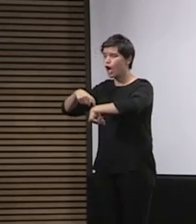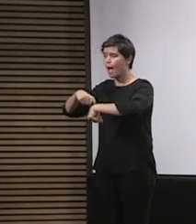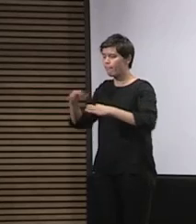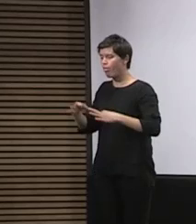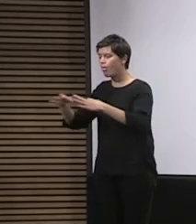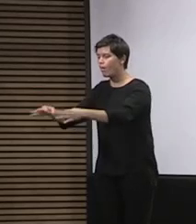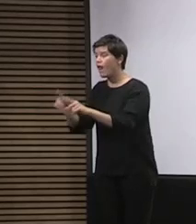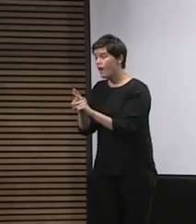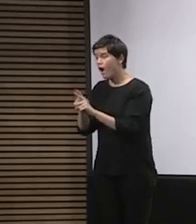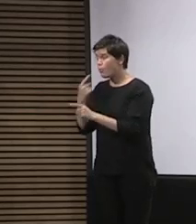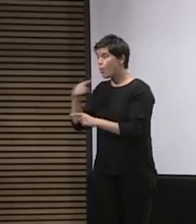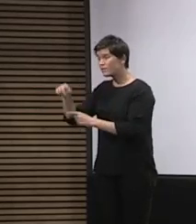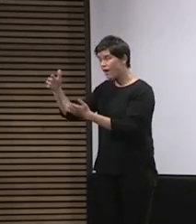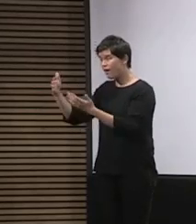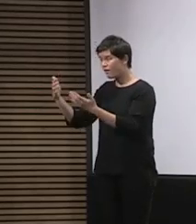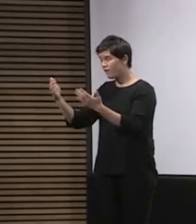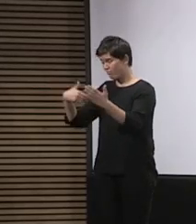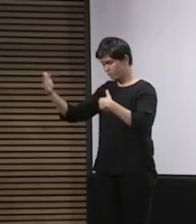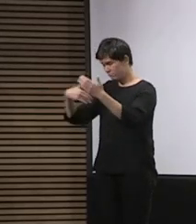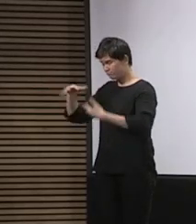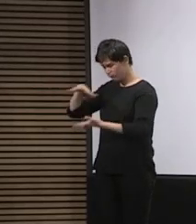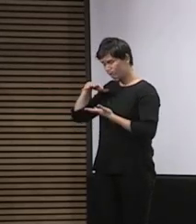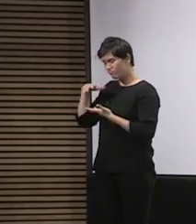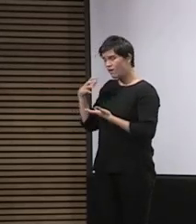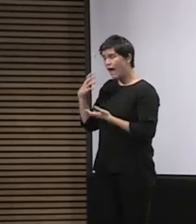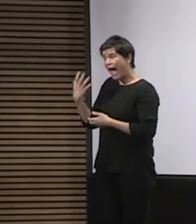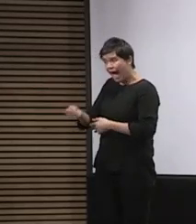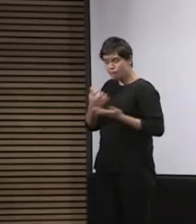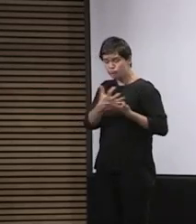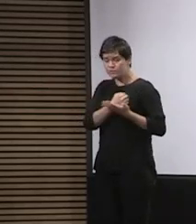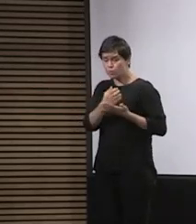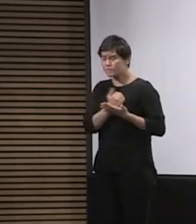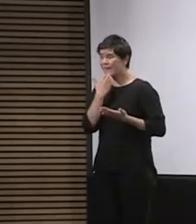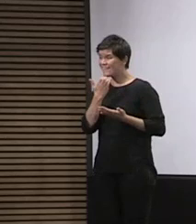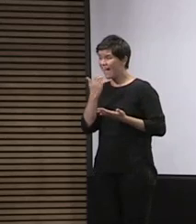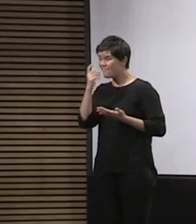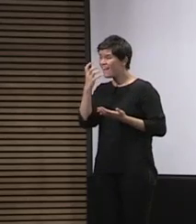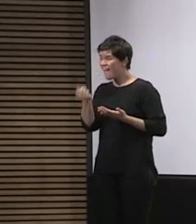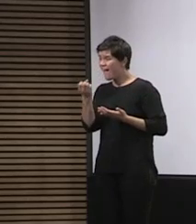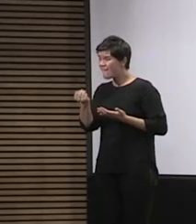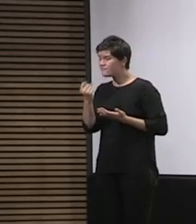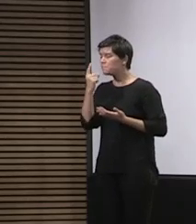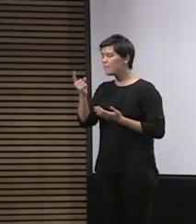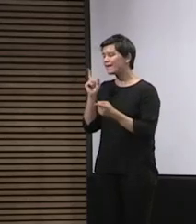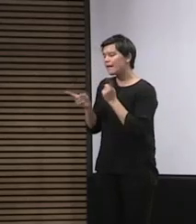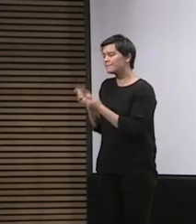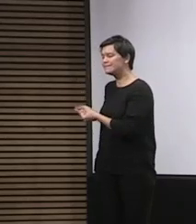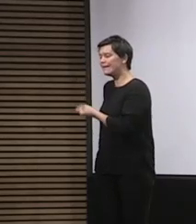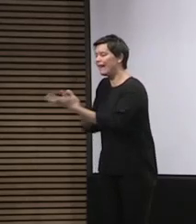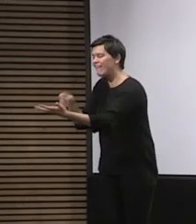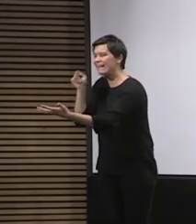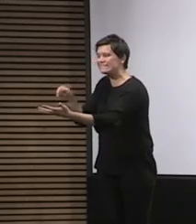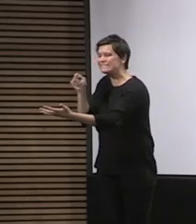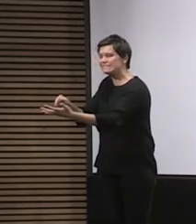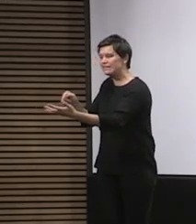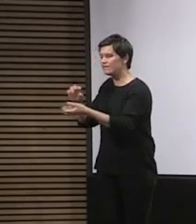distribution happening. We do have the resources to support primary care, but sometimes it's just not there at the time,